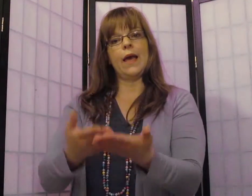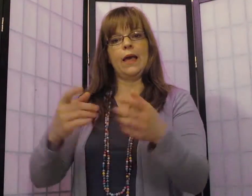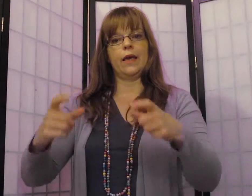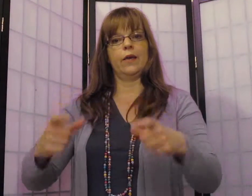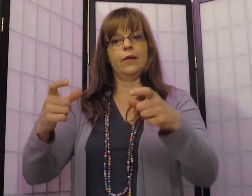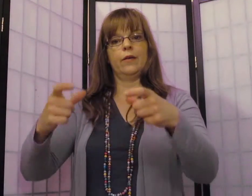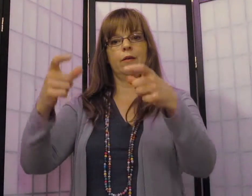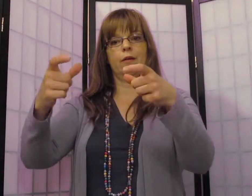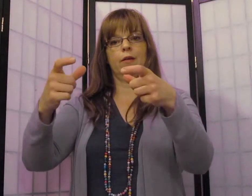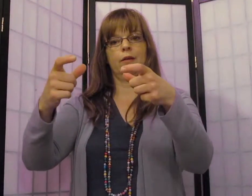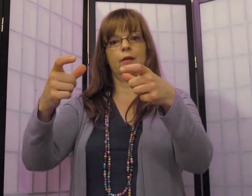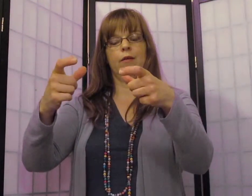pancake,